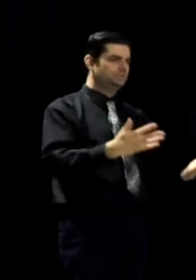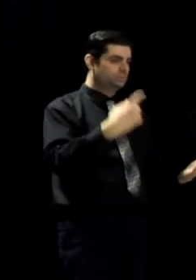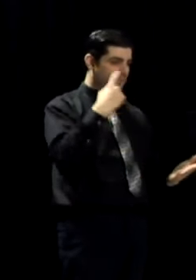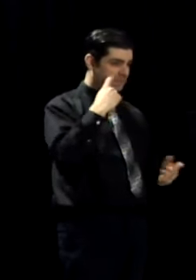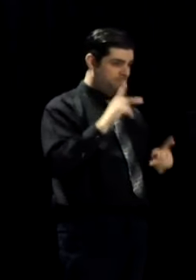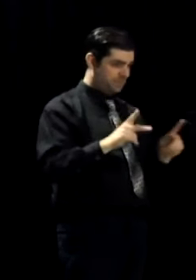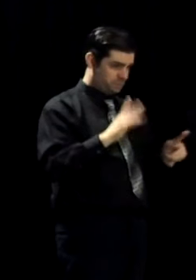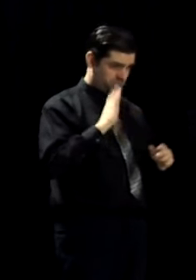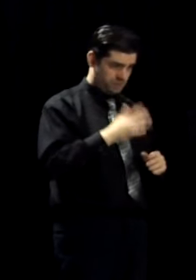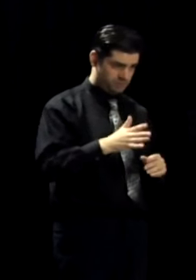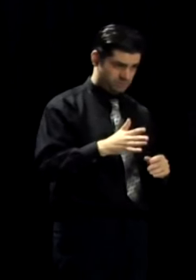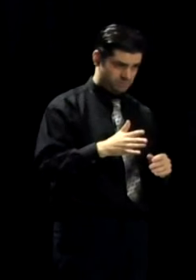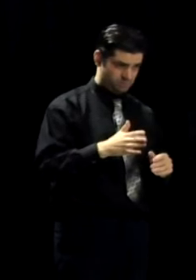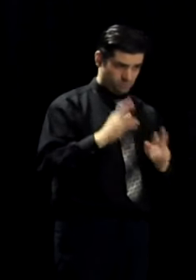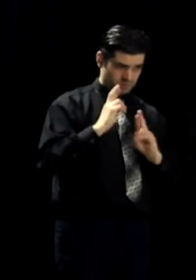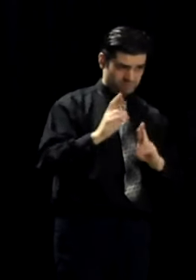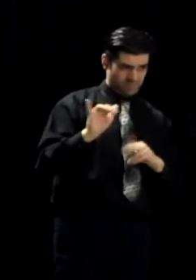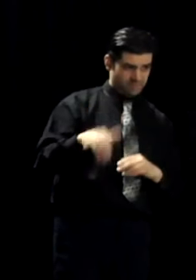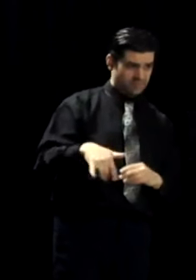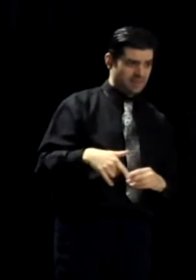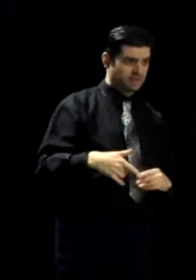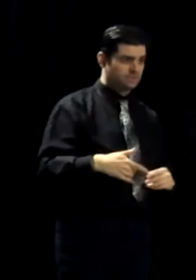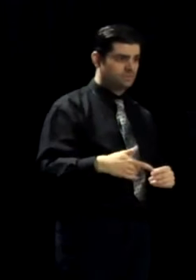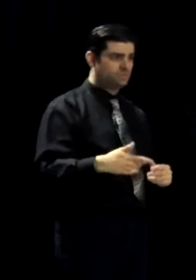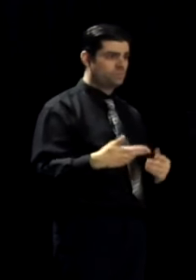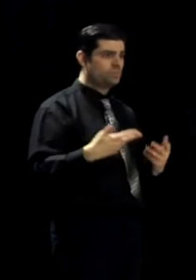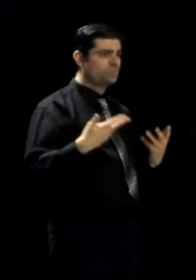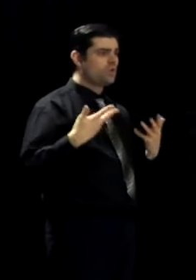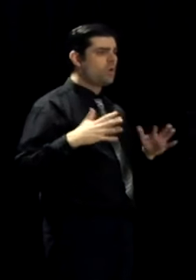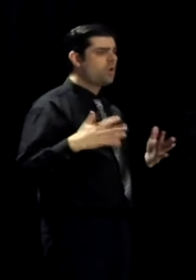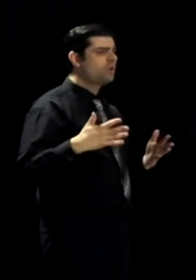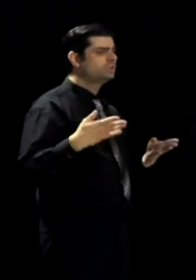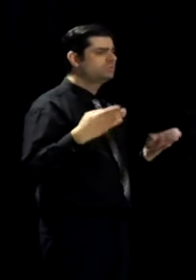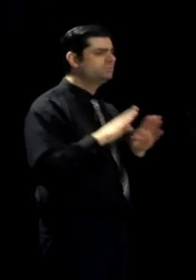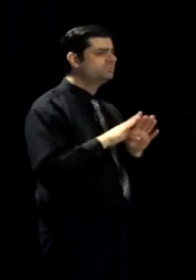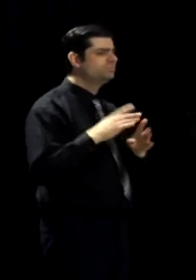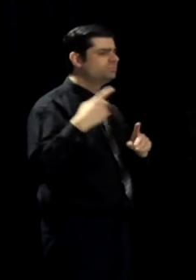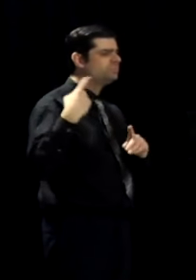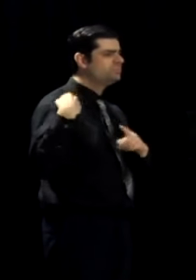would say, we did it for a month and a half, 2 months, you let us get a taste of what